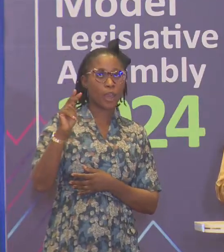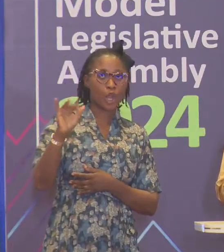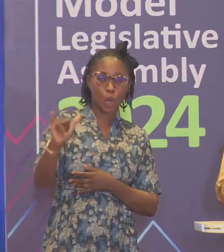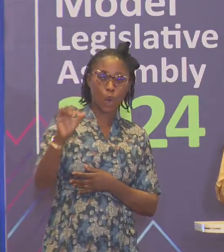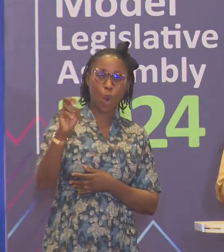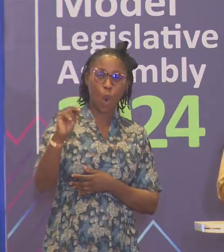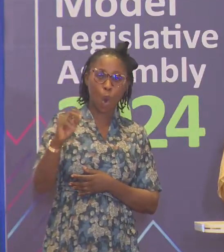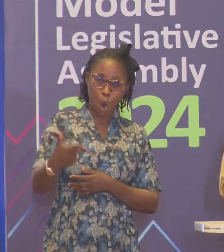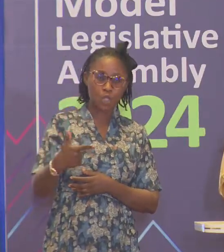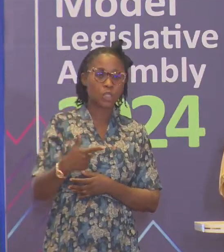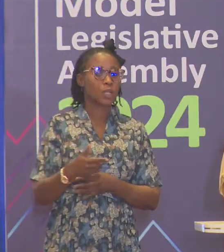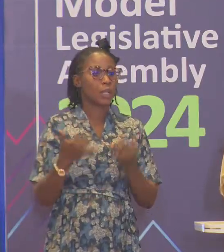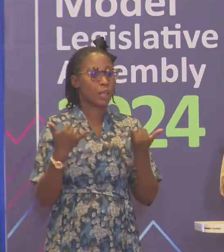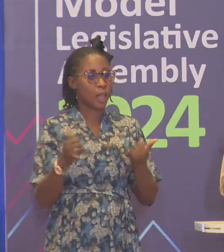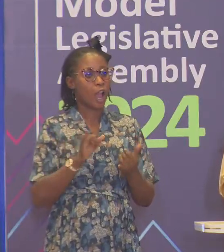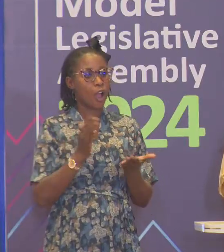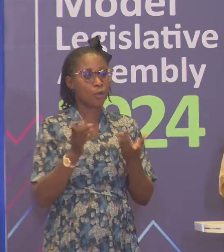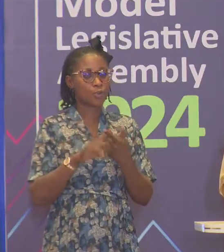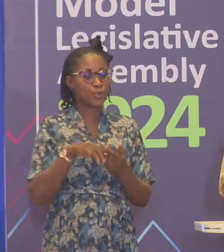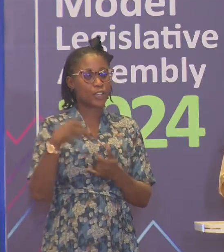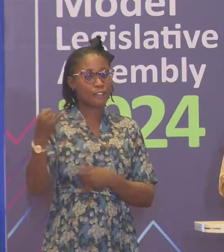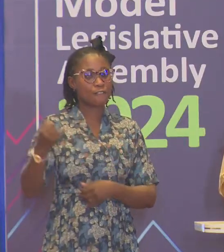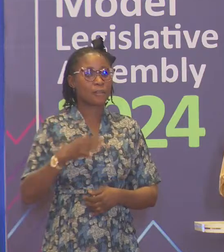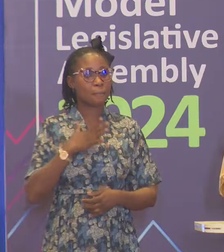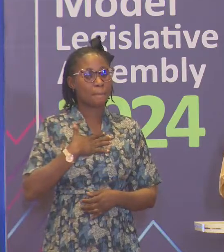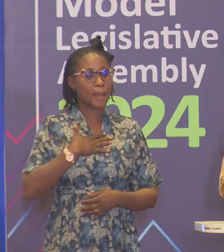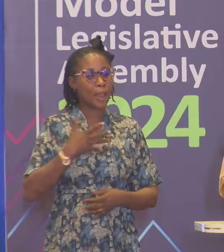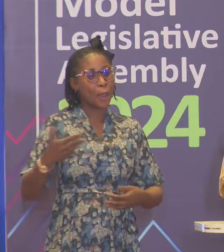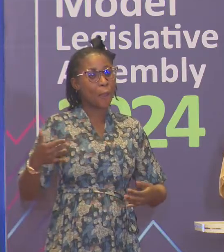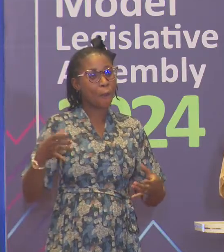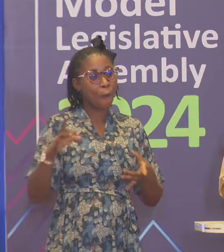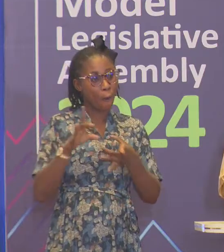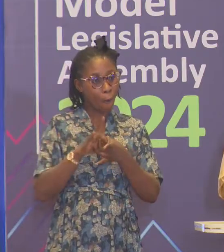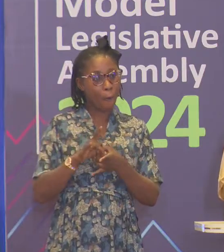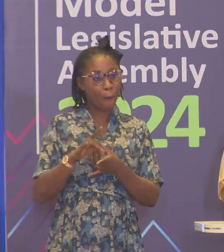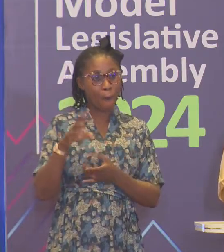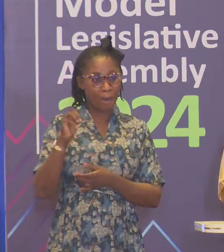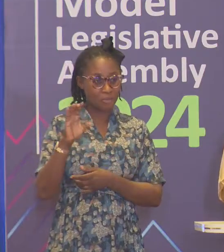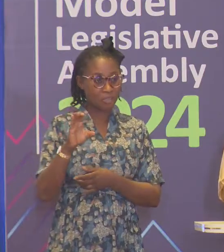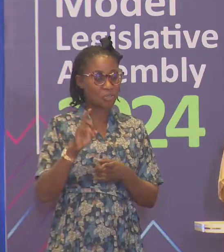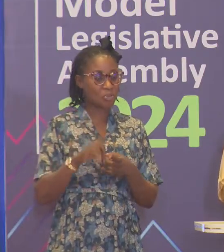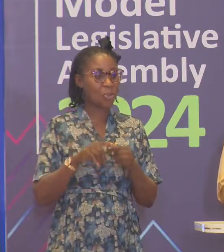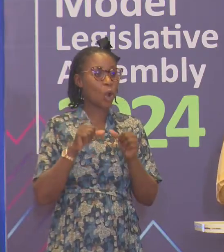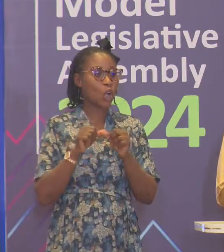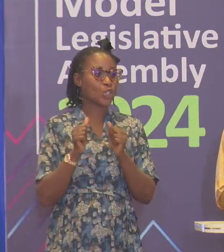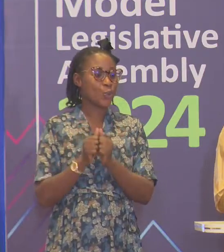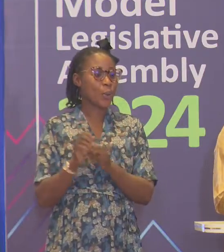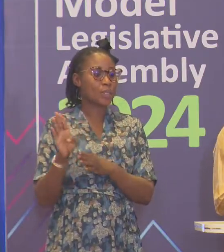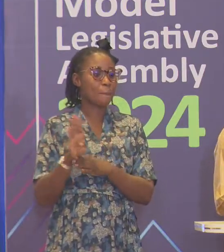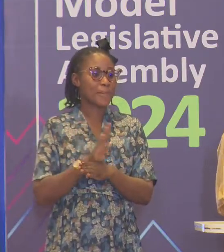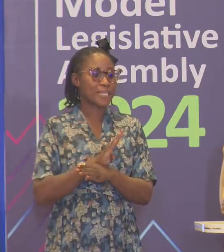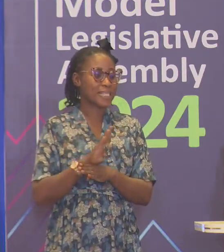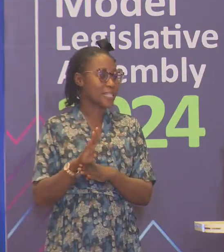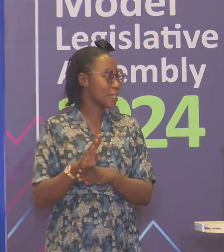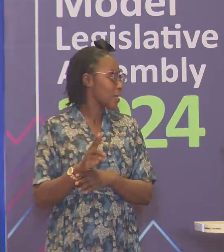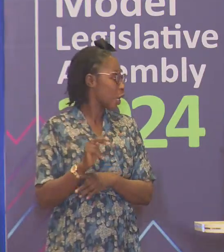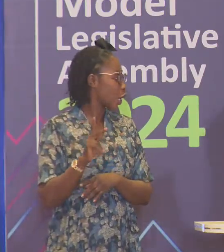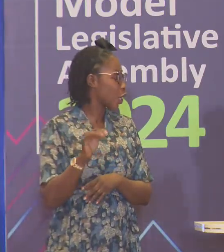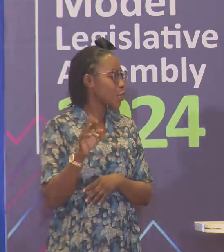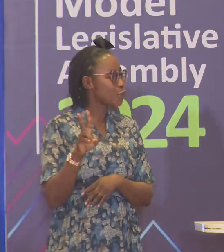At this point, I would like to invite my co-compare, Ms. Nkiru Uzodi, to continue with the business. Nkiru?